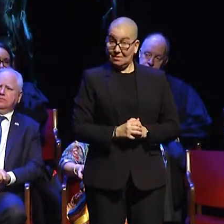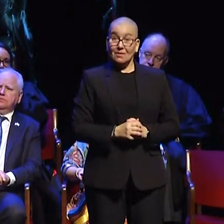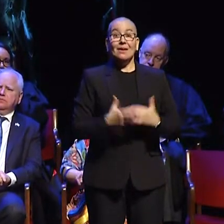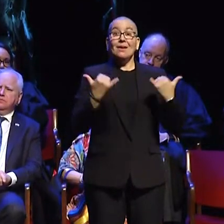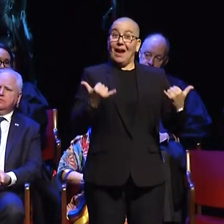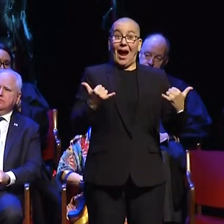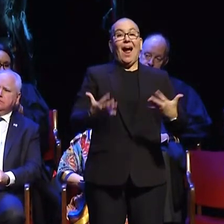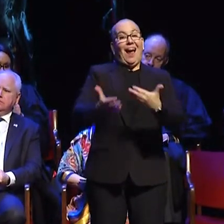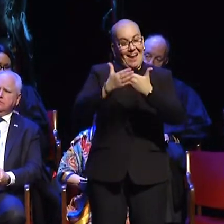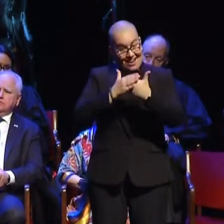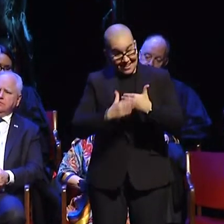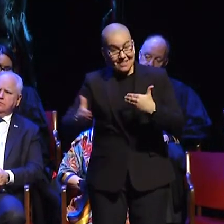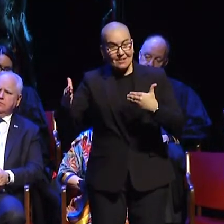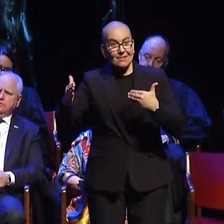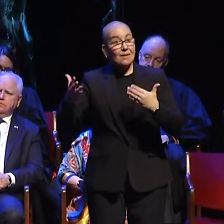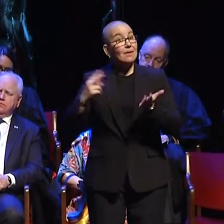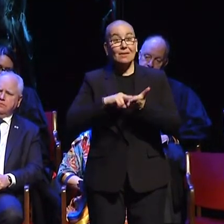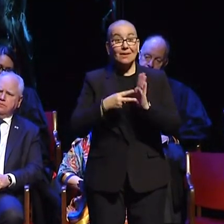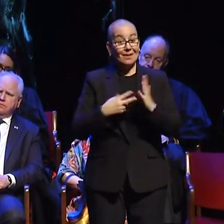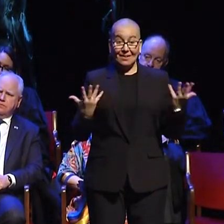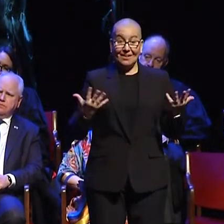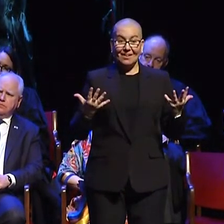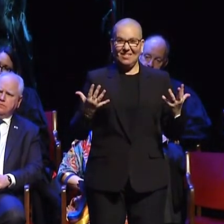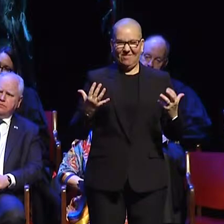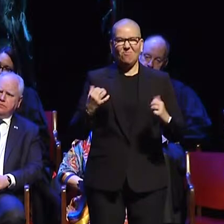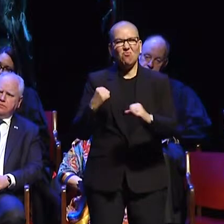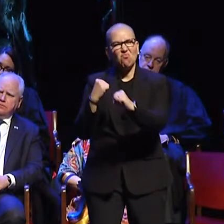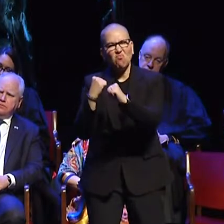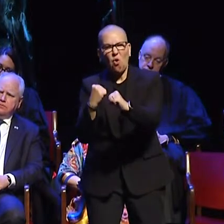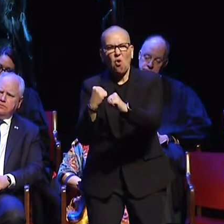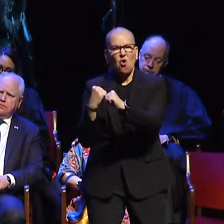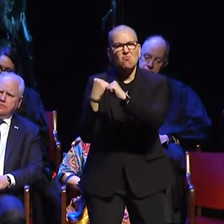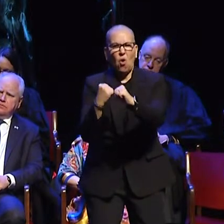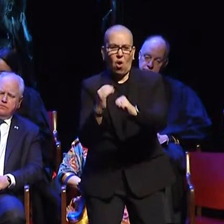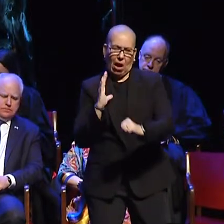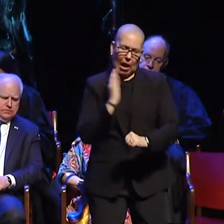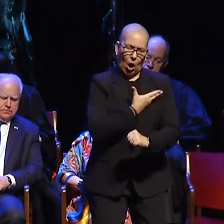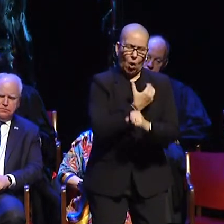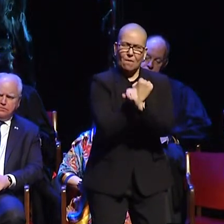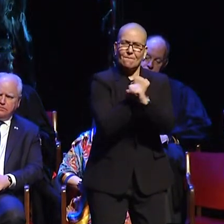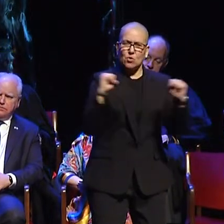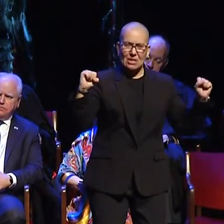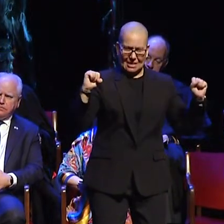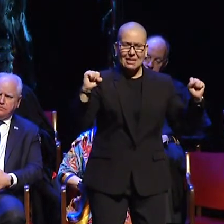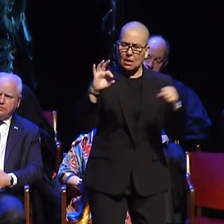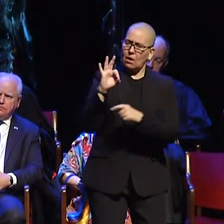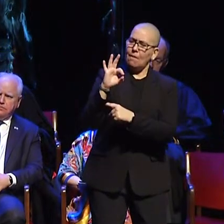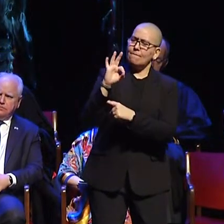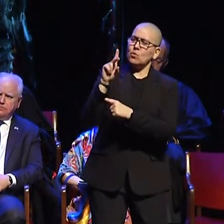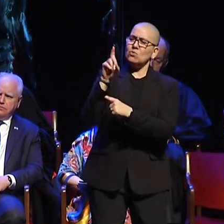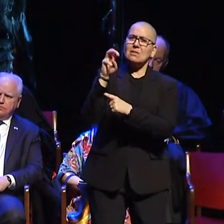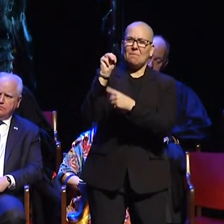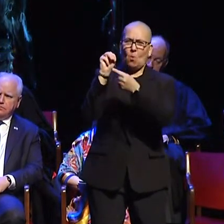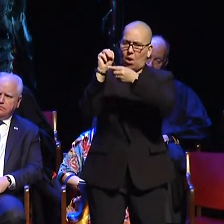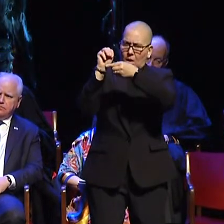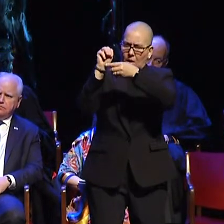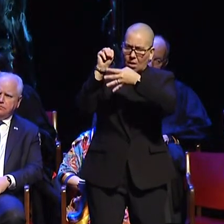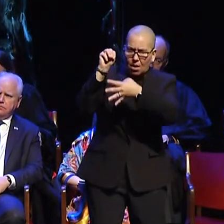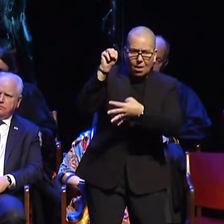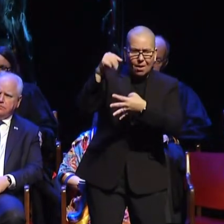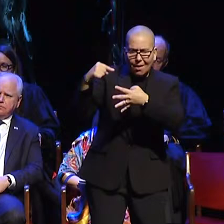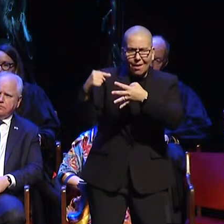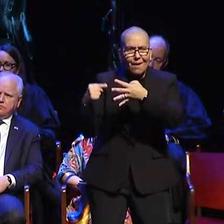Going forward, that means strengthening our democracy by protecting and expanding the freedom to vote, by enacting reforms that will move us forward and make